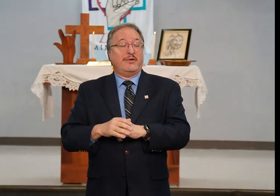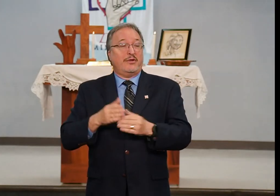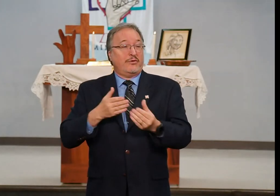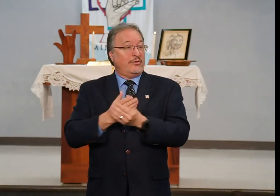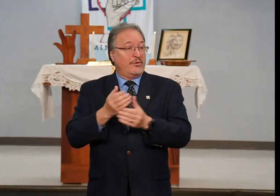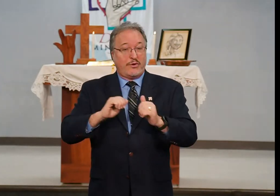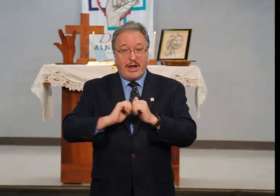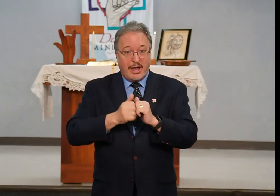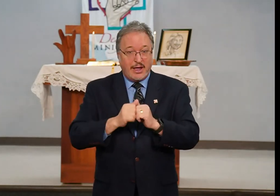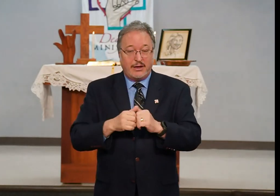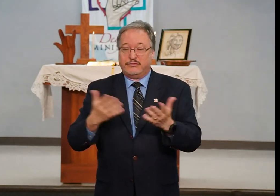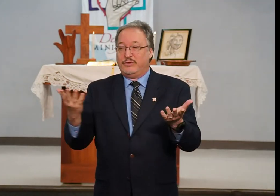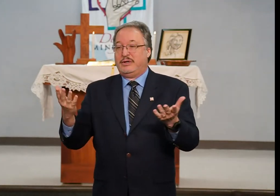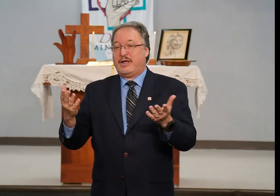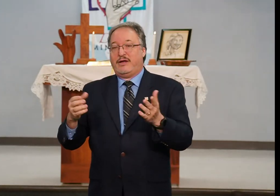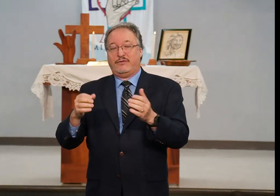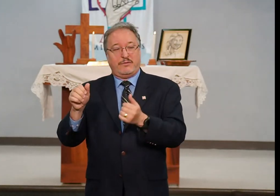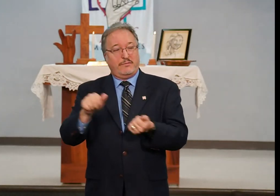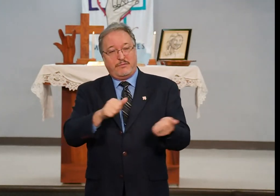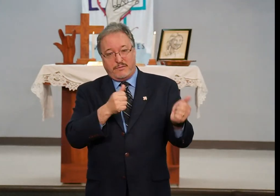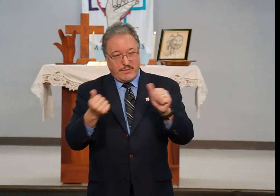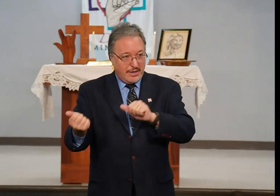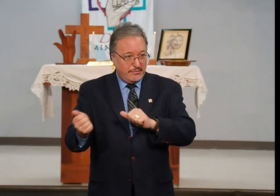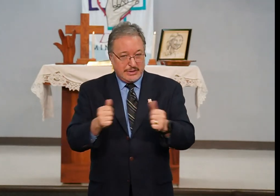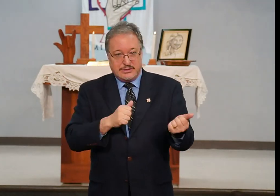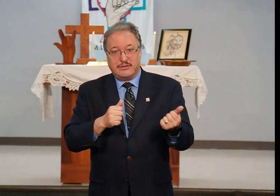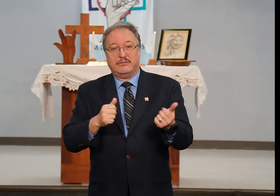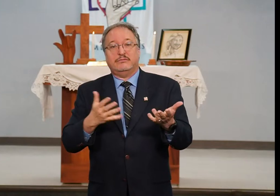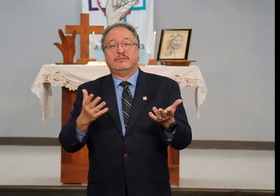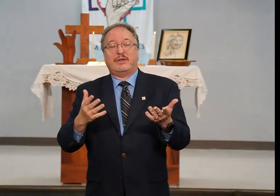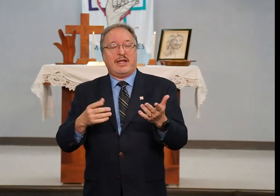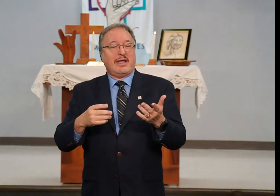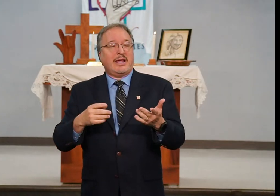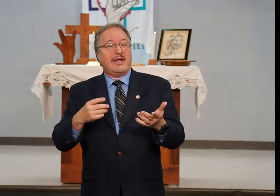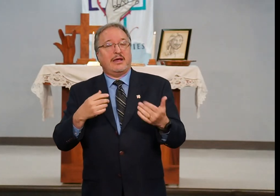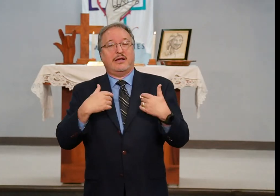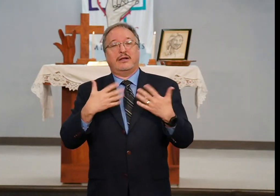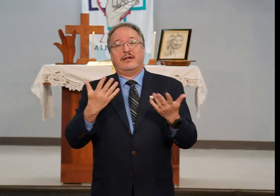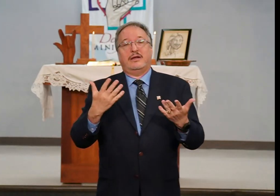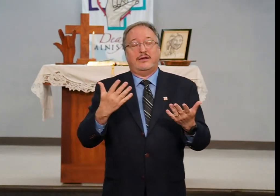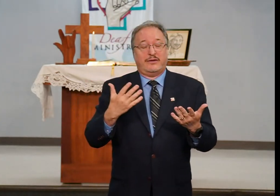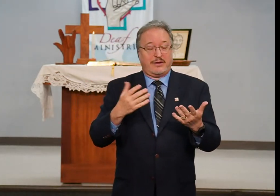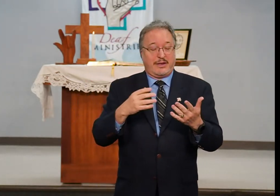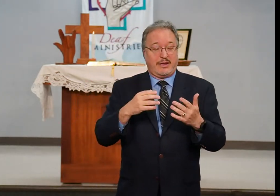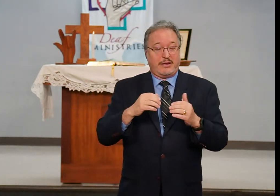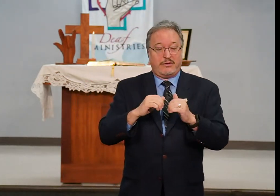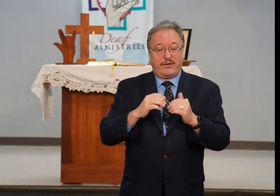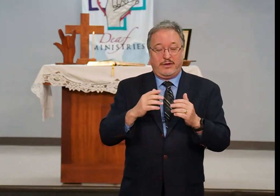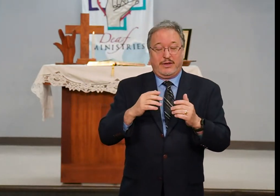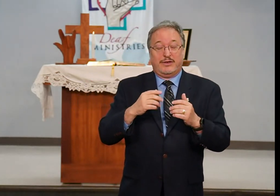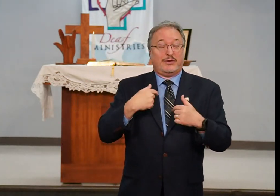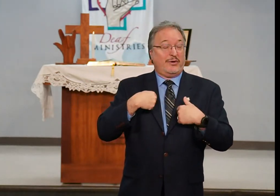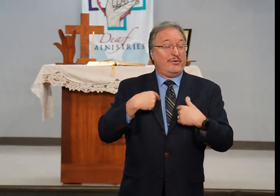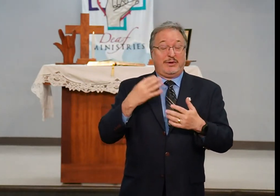partnering with Walnut Hill Church. And you can do that through baptism.